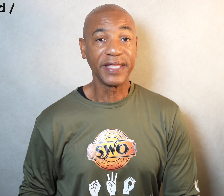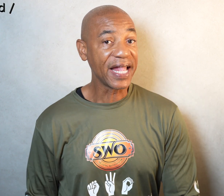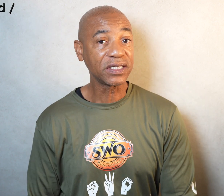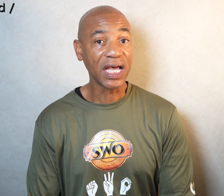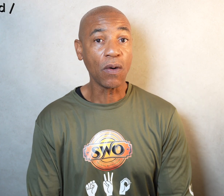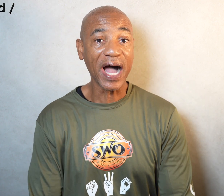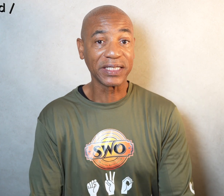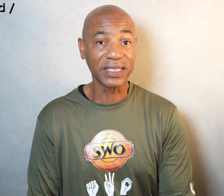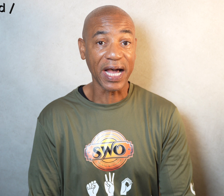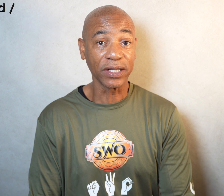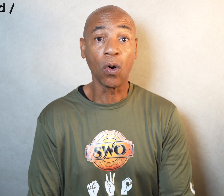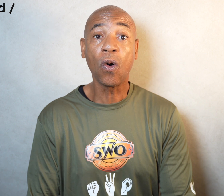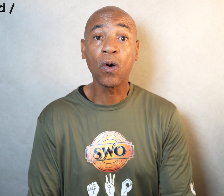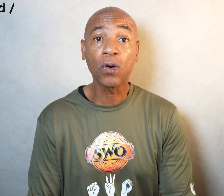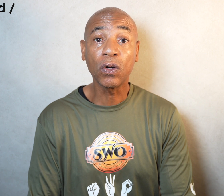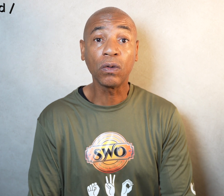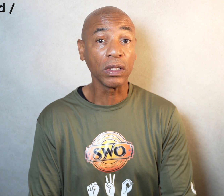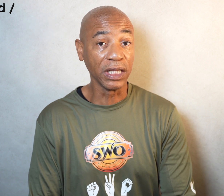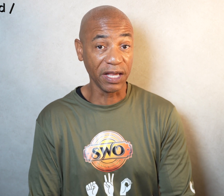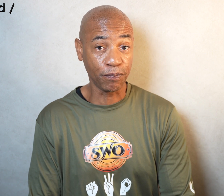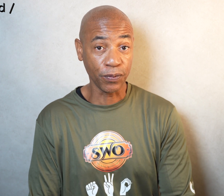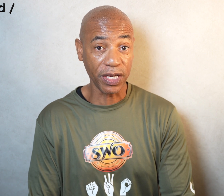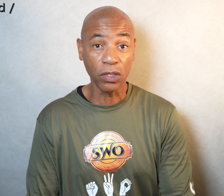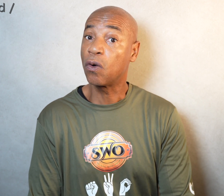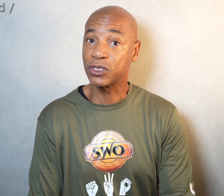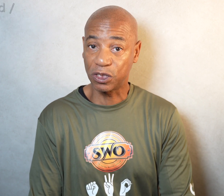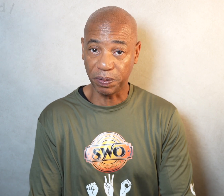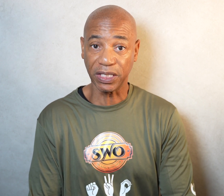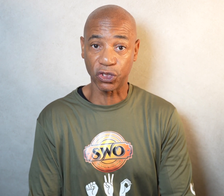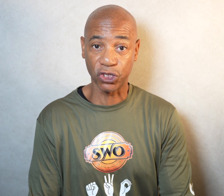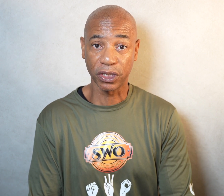That is how I sign oral, lip read, or speech.